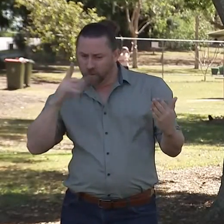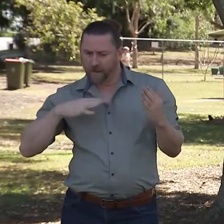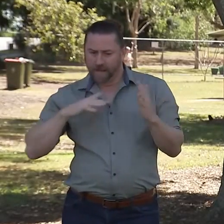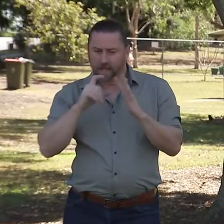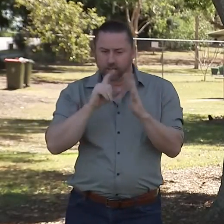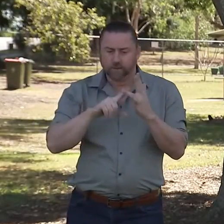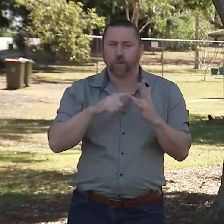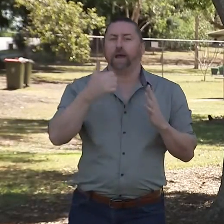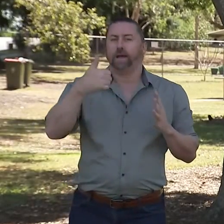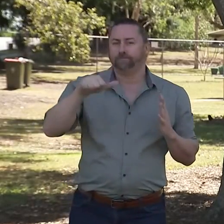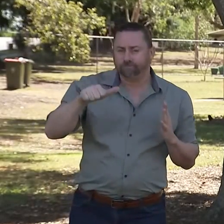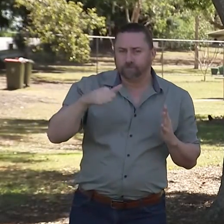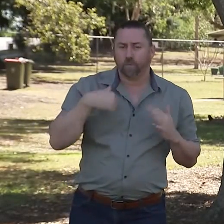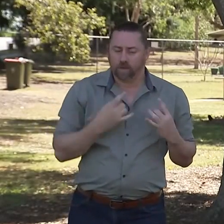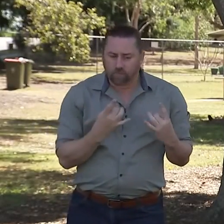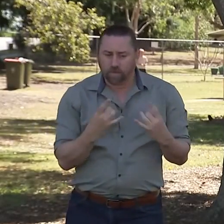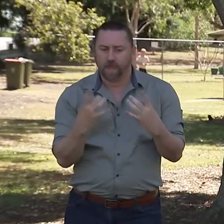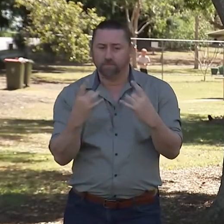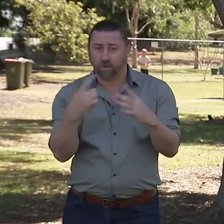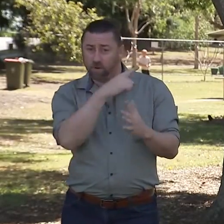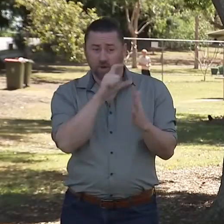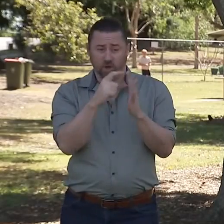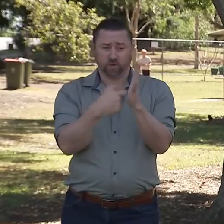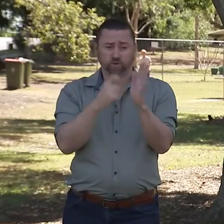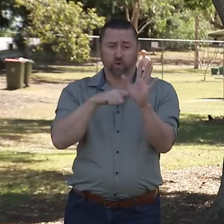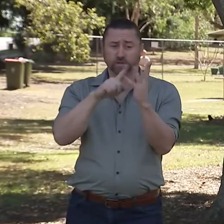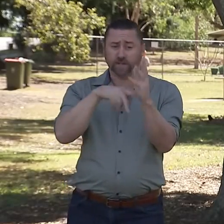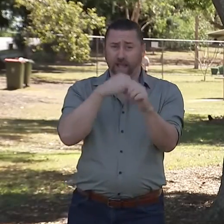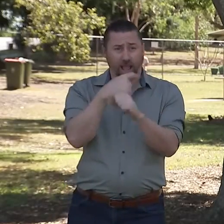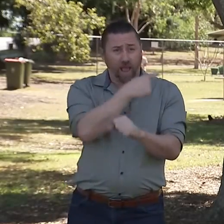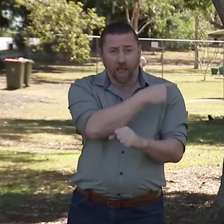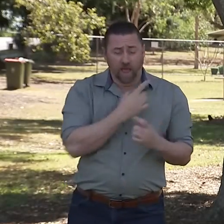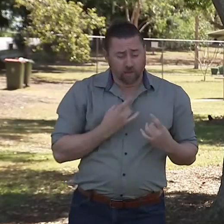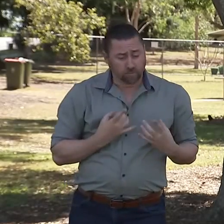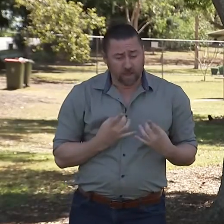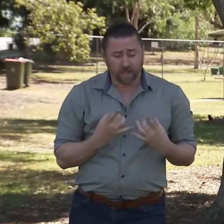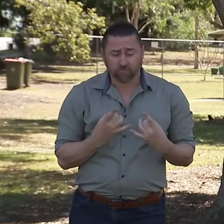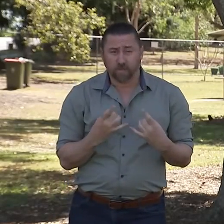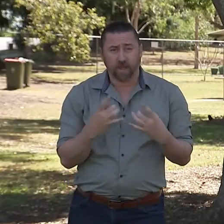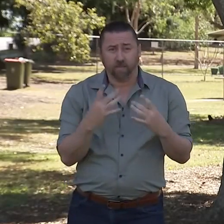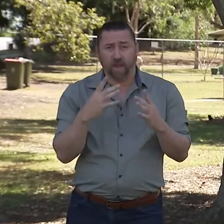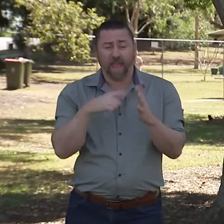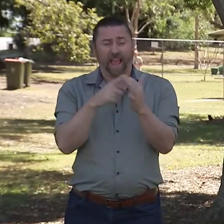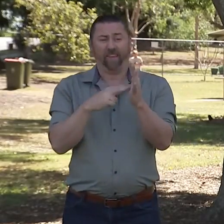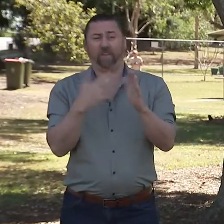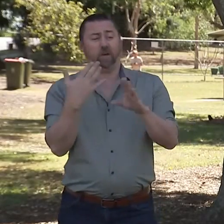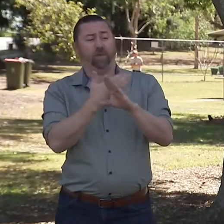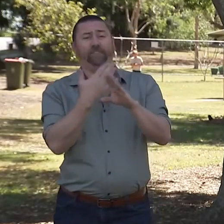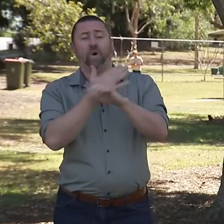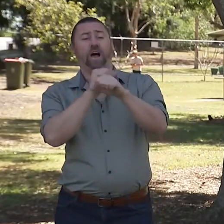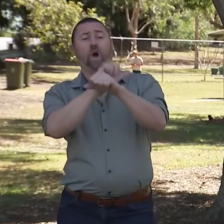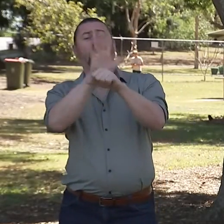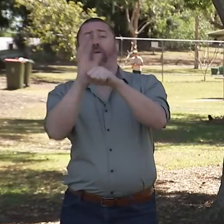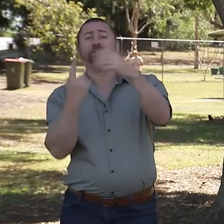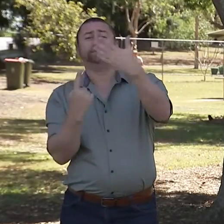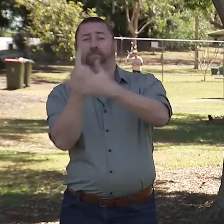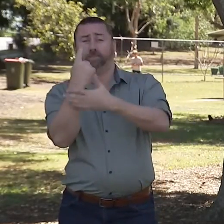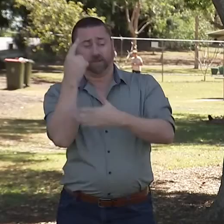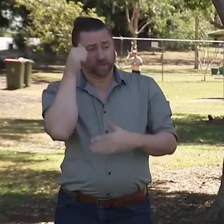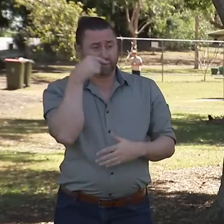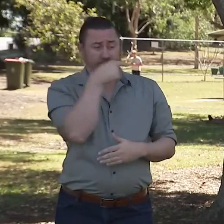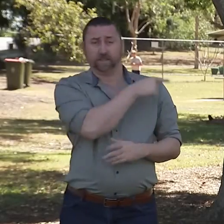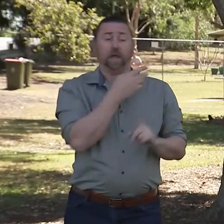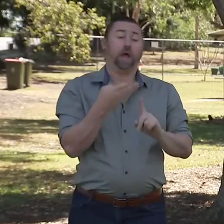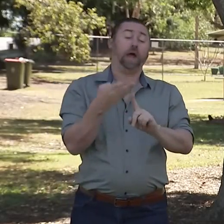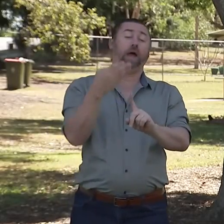been preparing, and Dr. Young has been preparing for this pandemic before the pandemic actually happened. So she made sure that